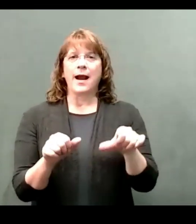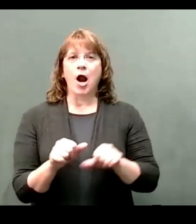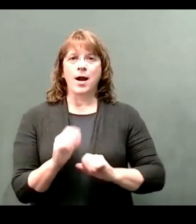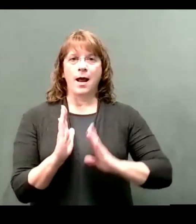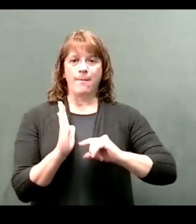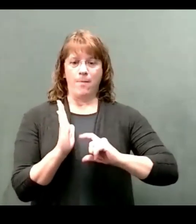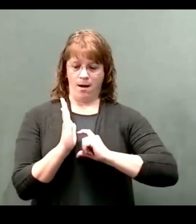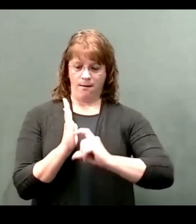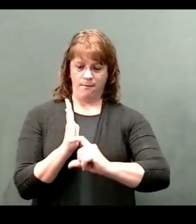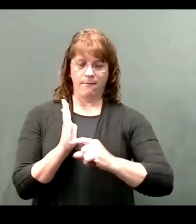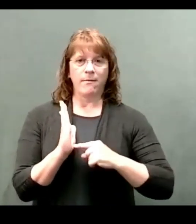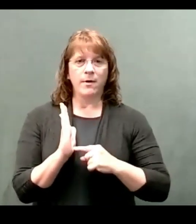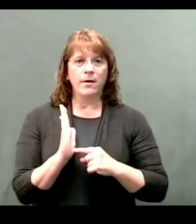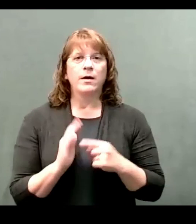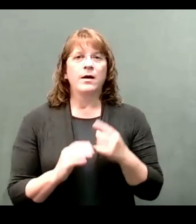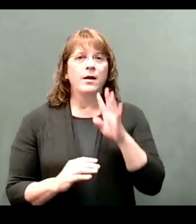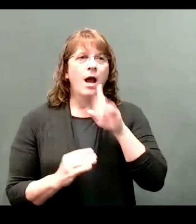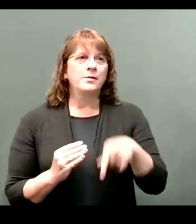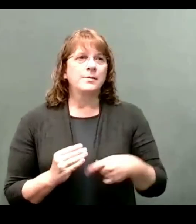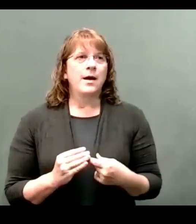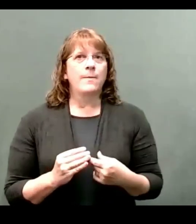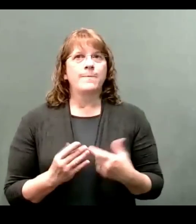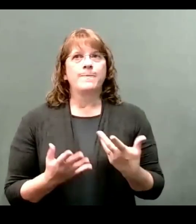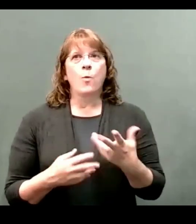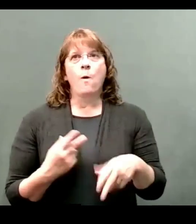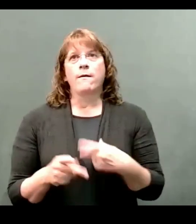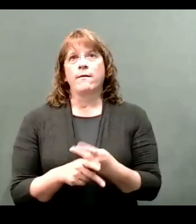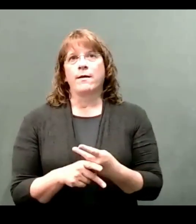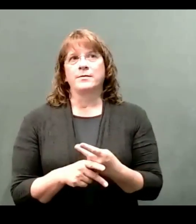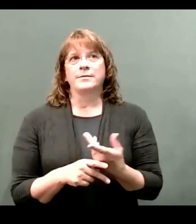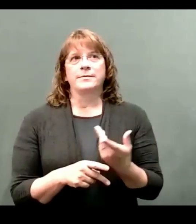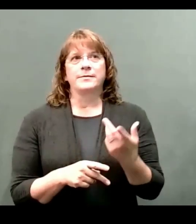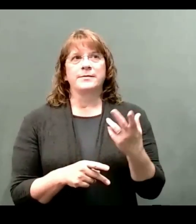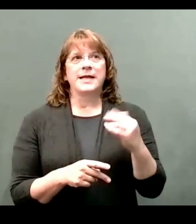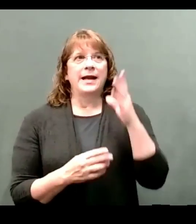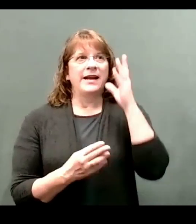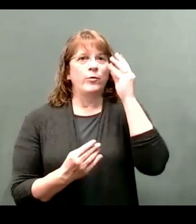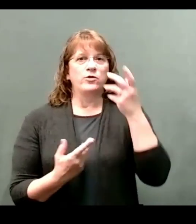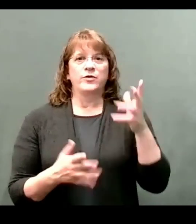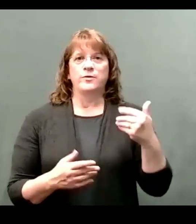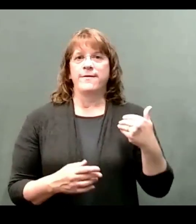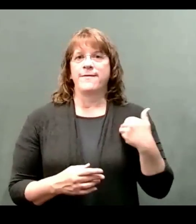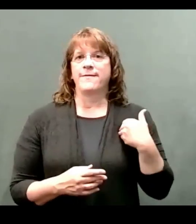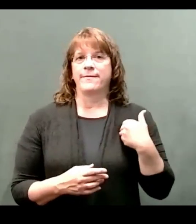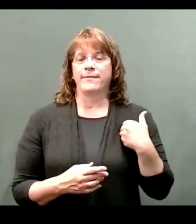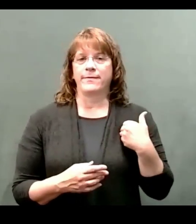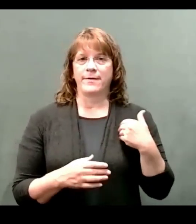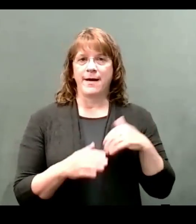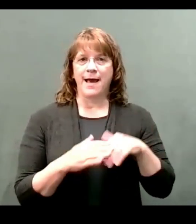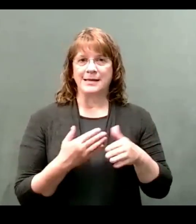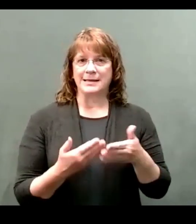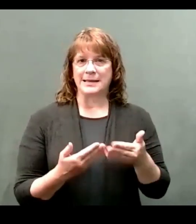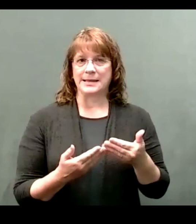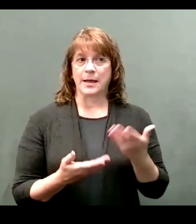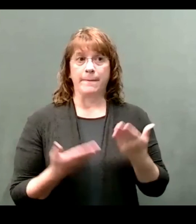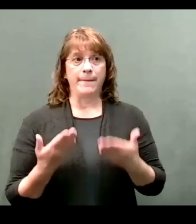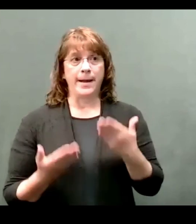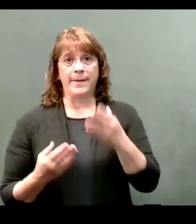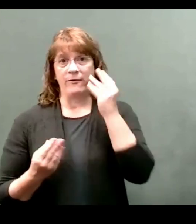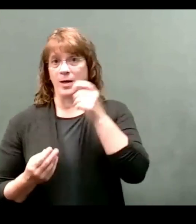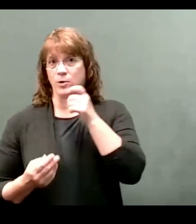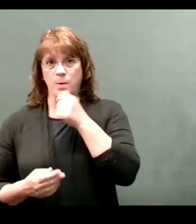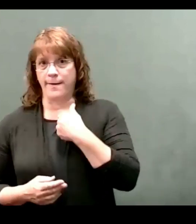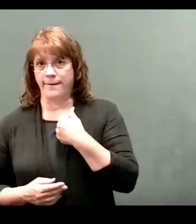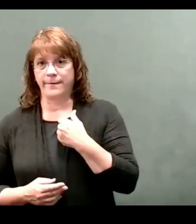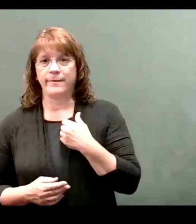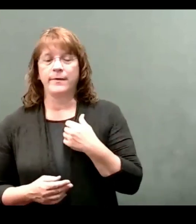where it talks about what types of this information do you have easy access to, and what might you not have access to,